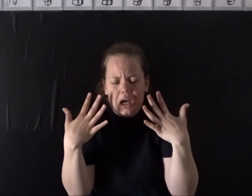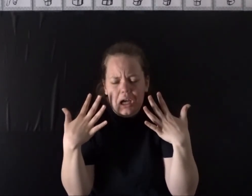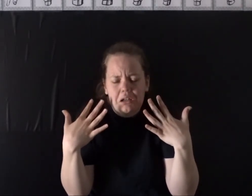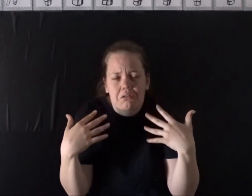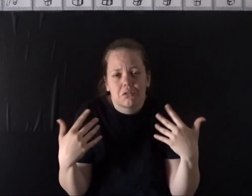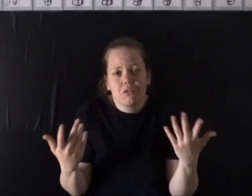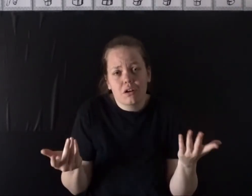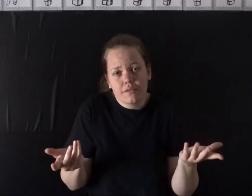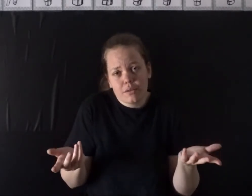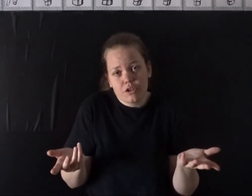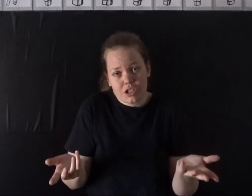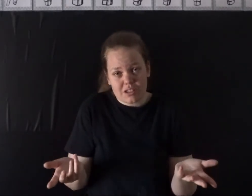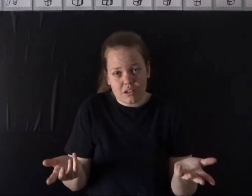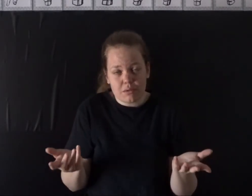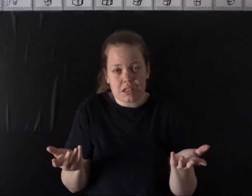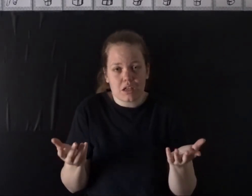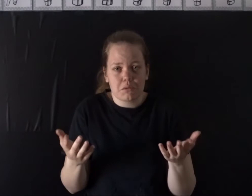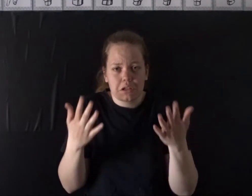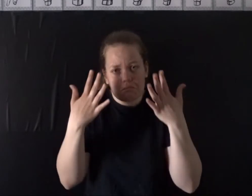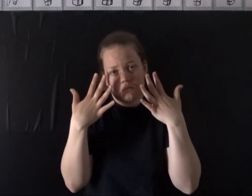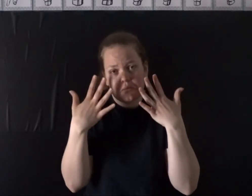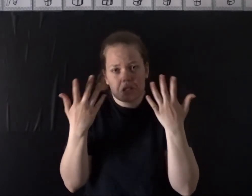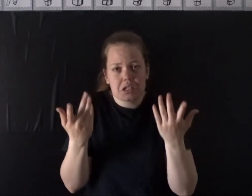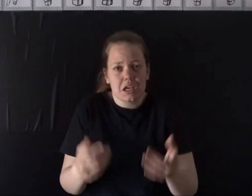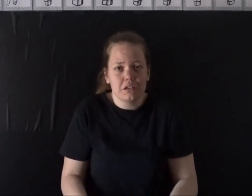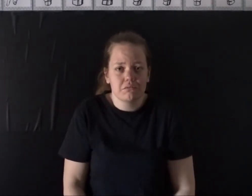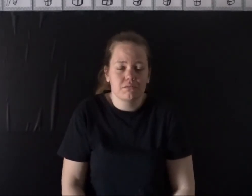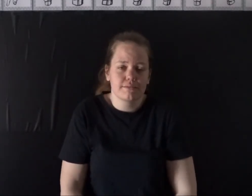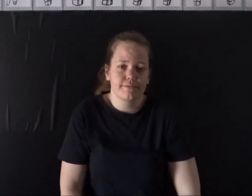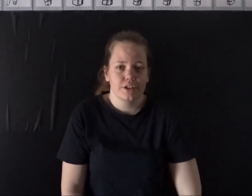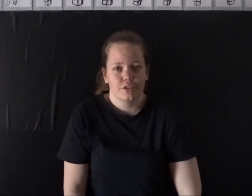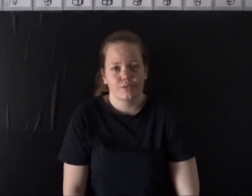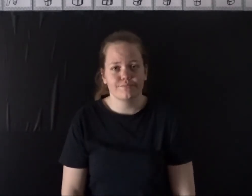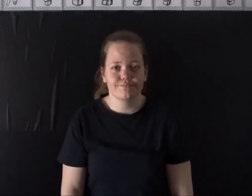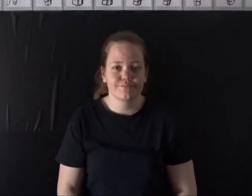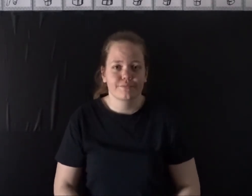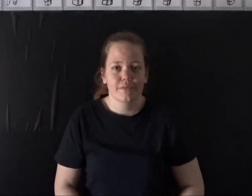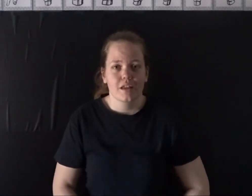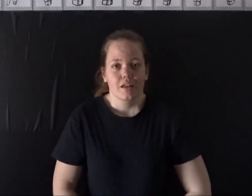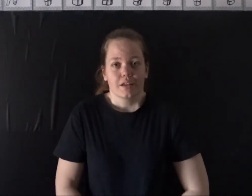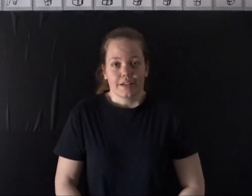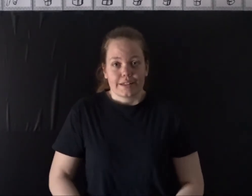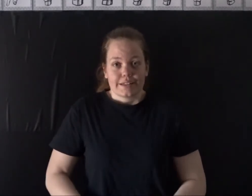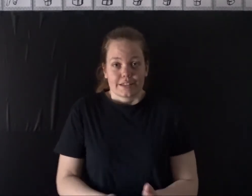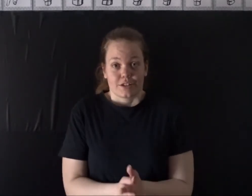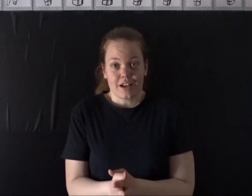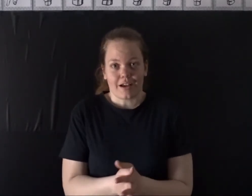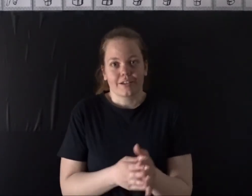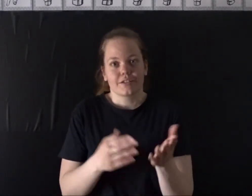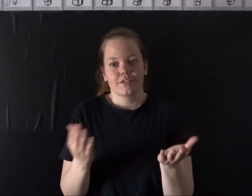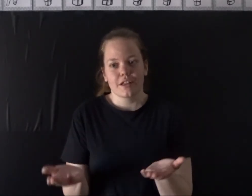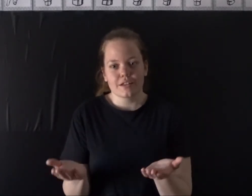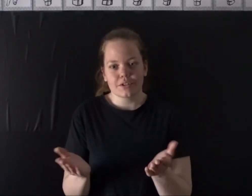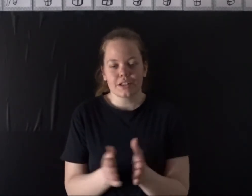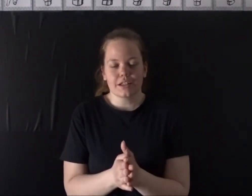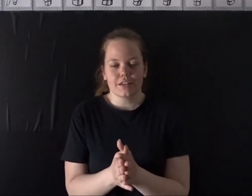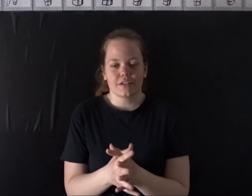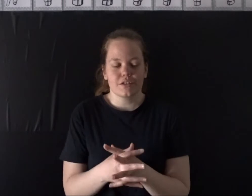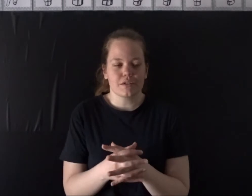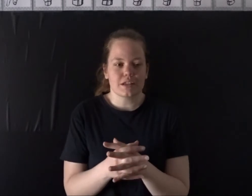sad. Or if you were just a little bit sad, you'd be like, sad, you know. Yeah. So that's a really neat thing too, is that you